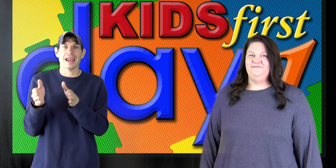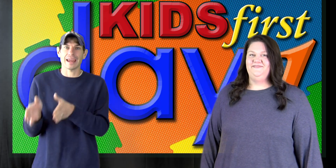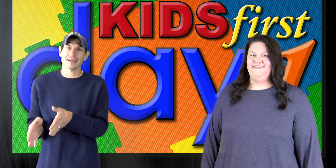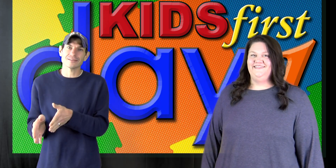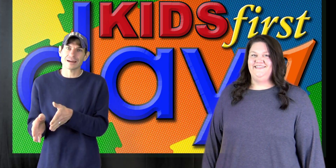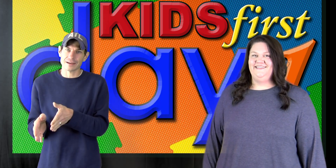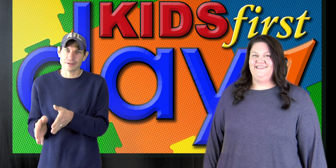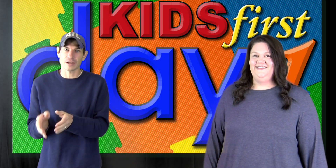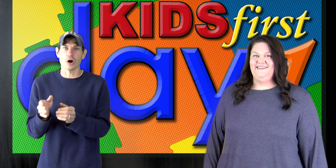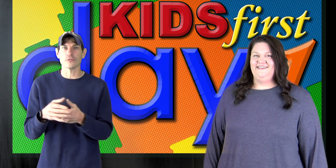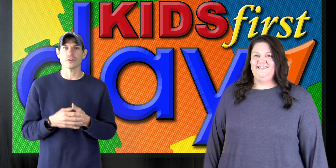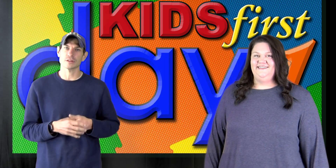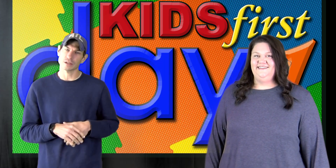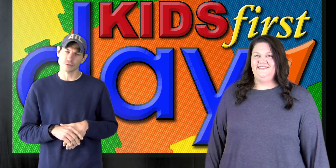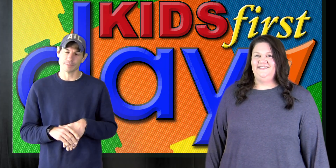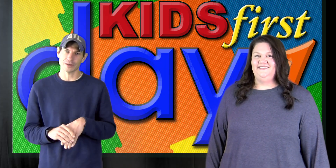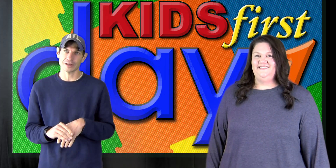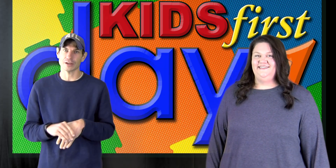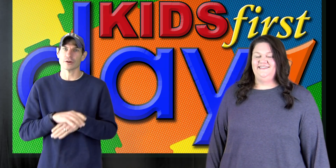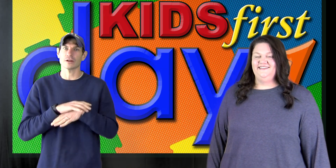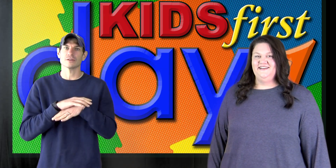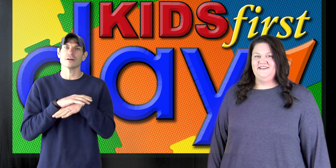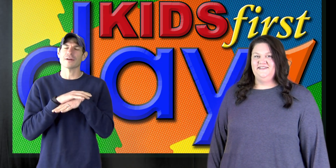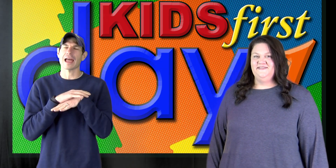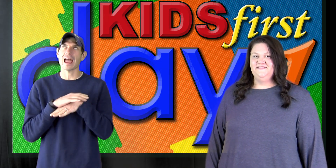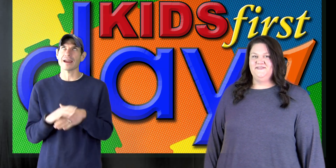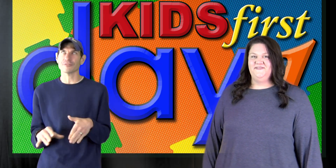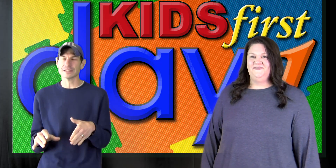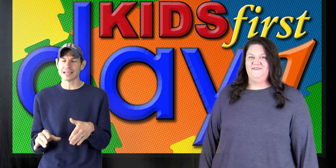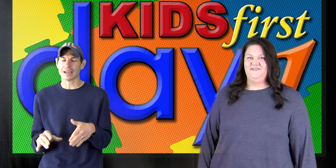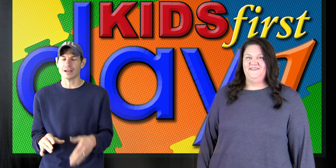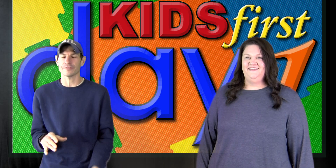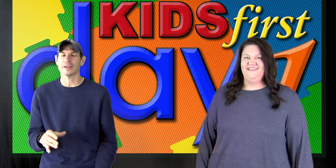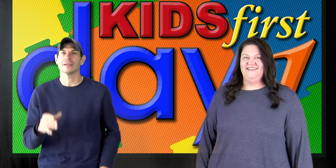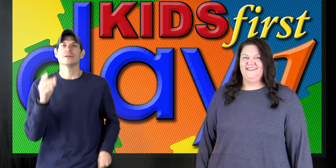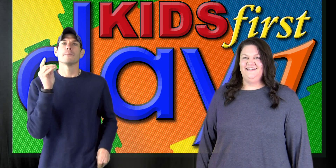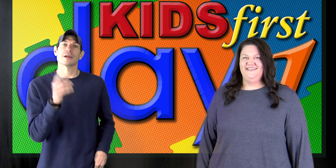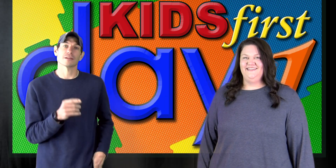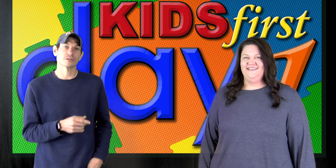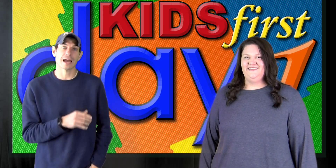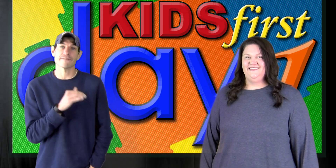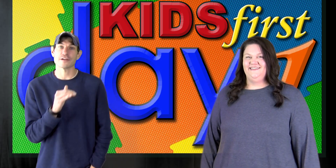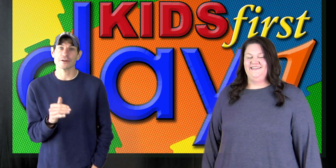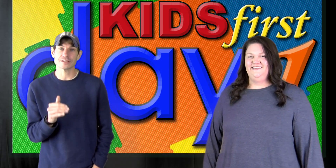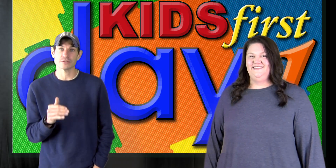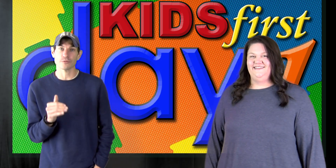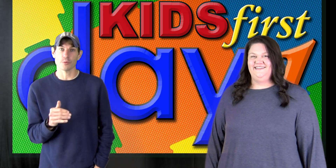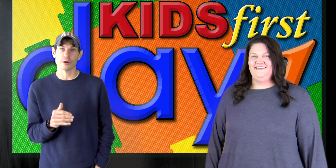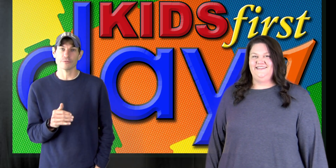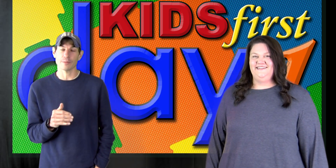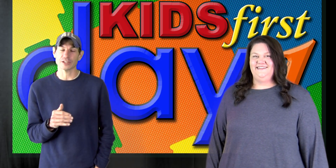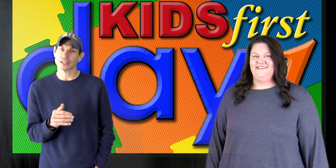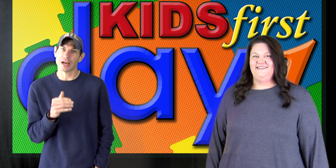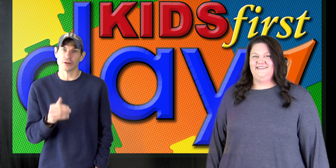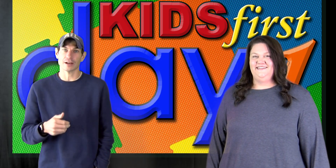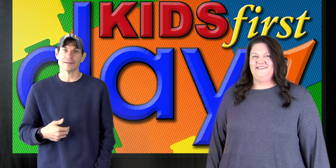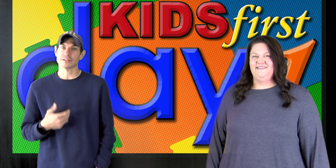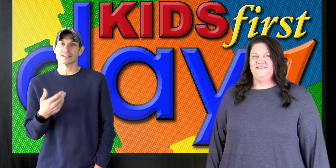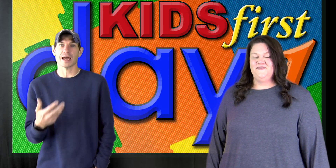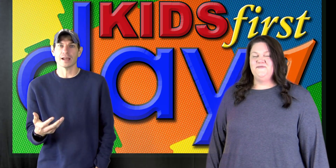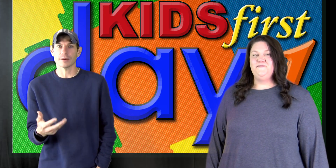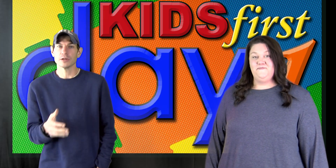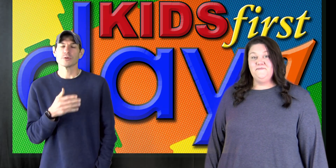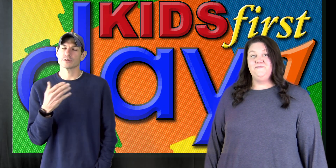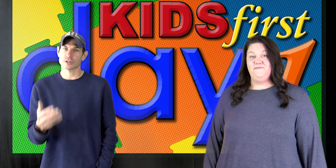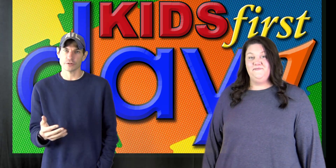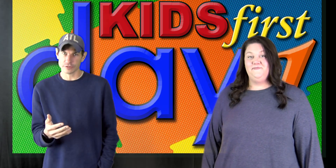9 and 11 over in the youth building. You're going to love every second of it. Be on the lookout very soon for more information, how you're going to have to